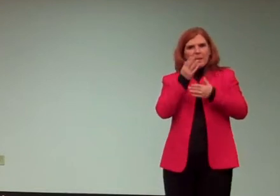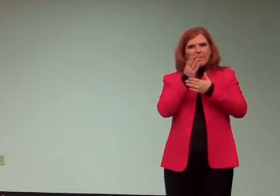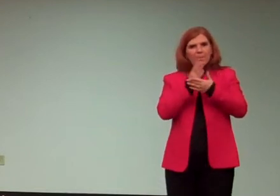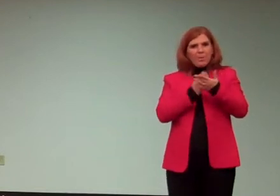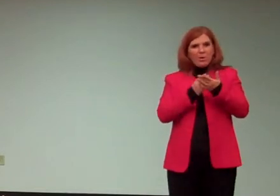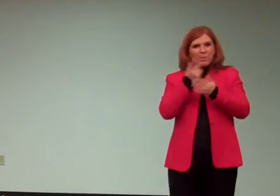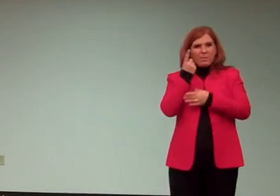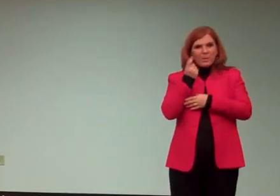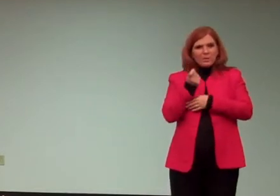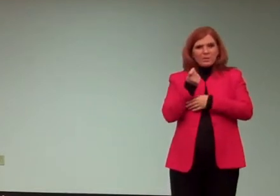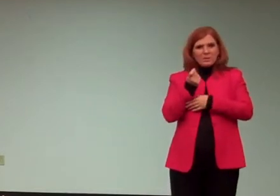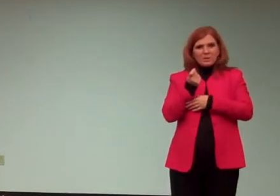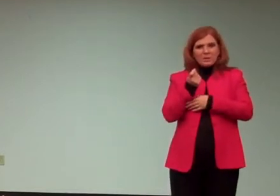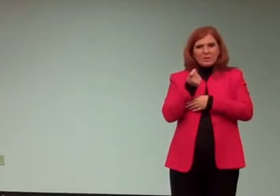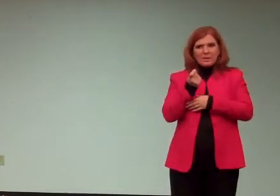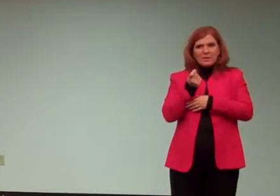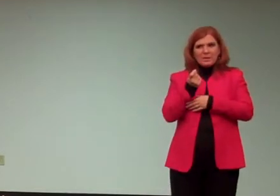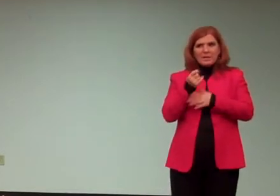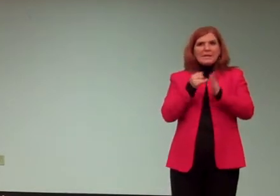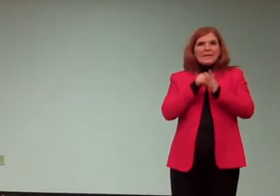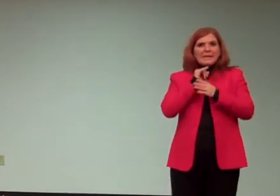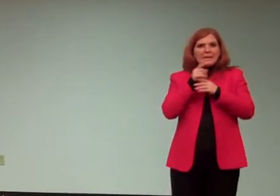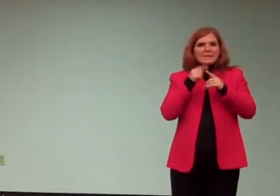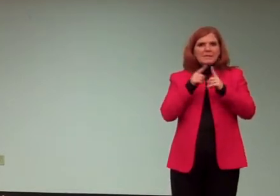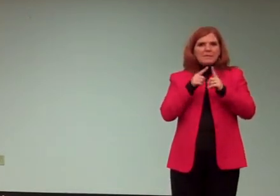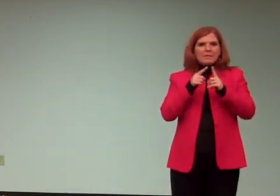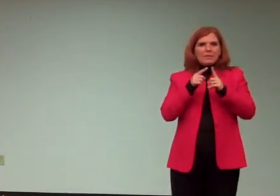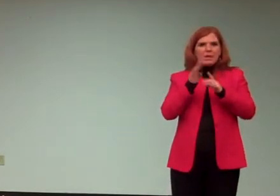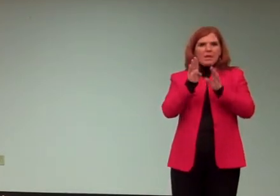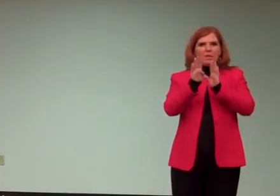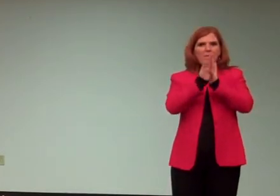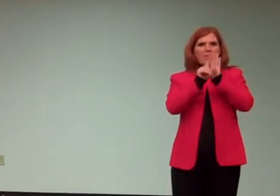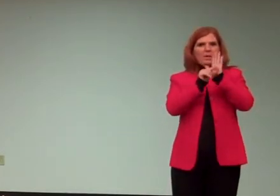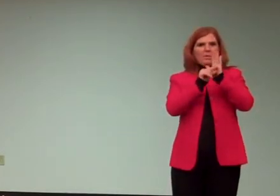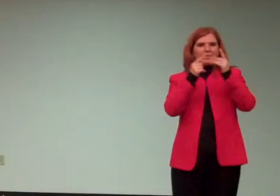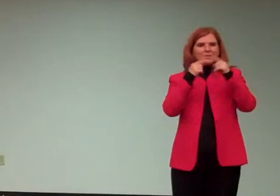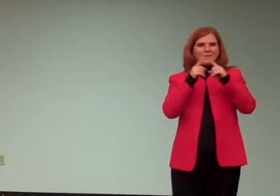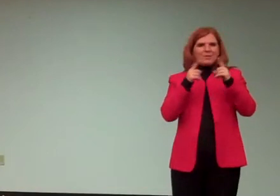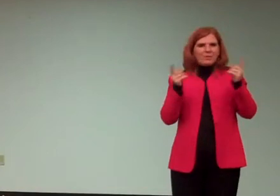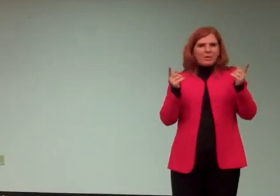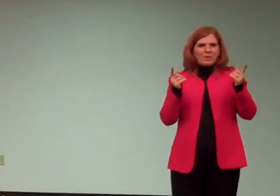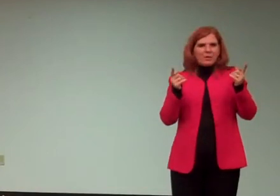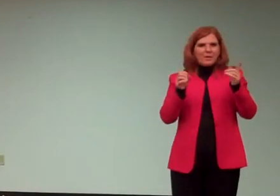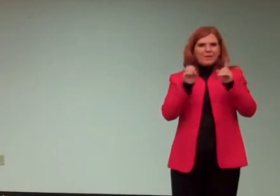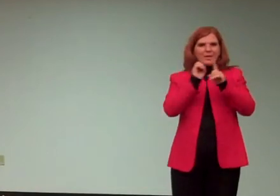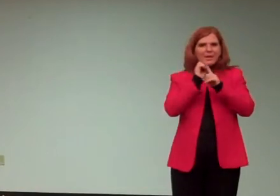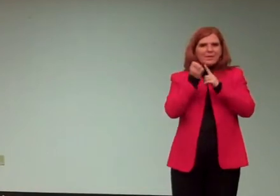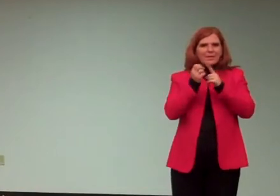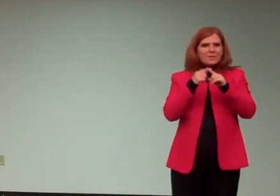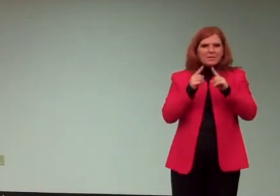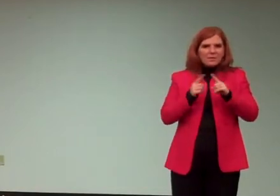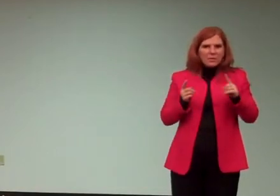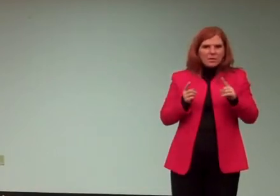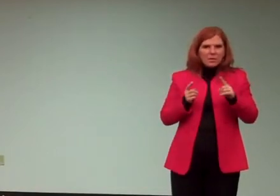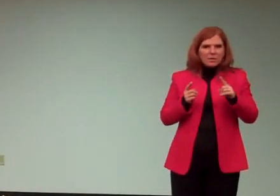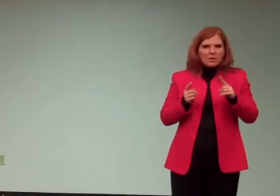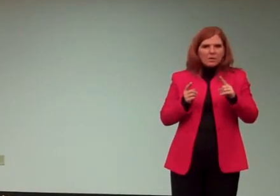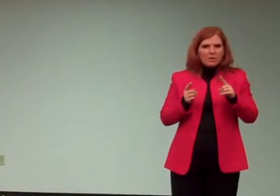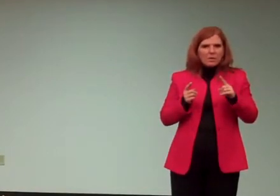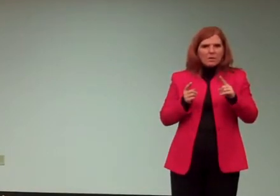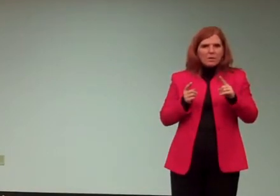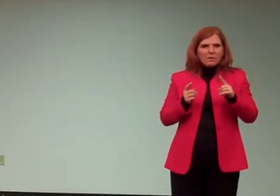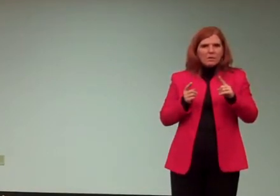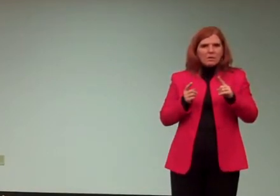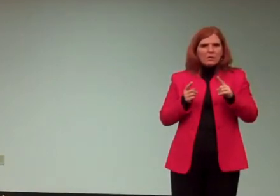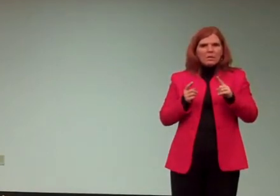partly is that it is different. The backgrounds are different. The ethnicity is different.